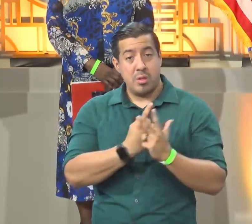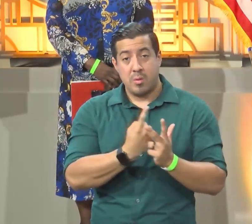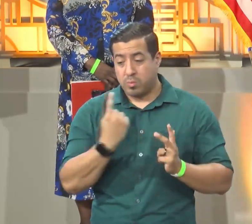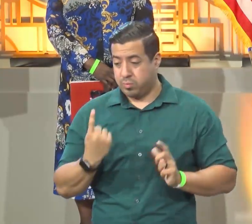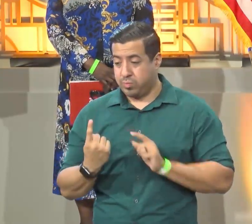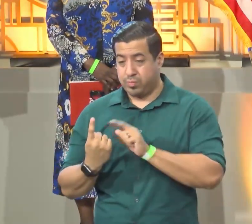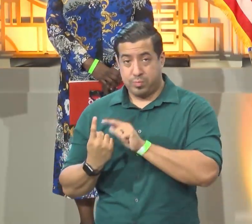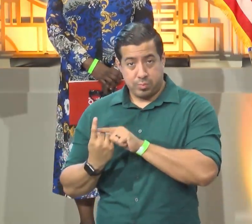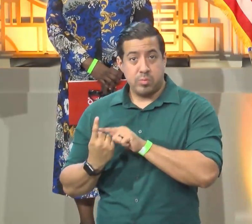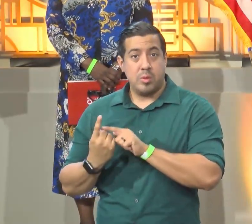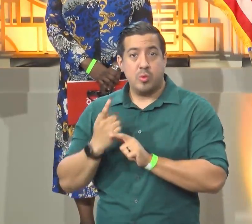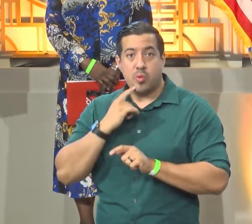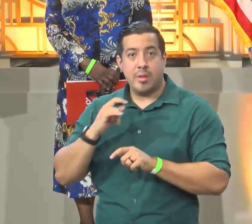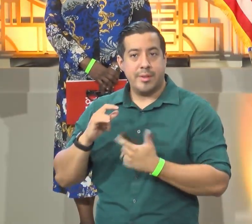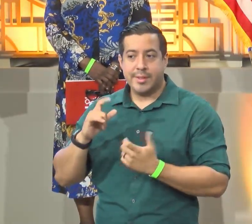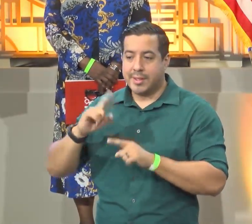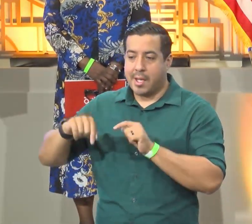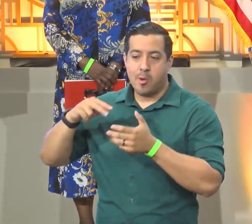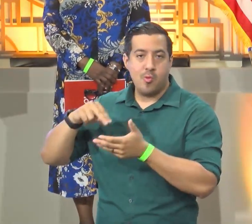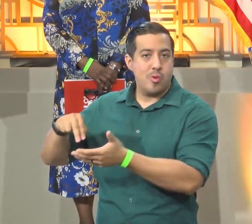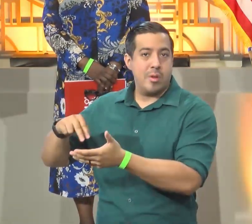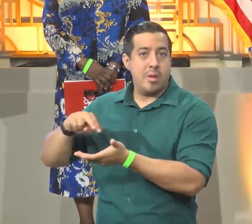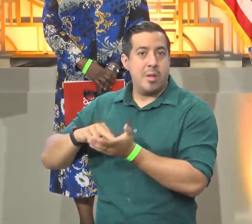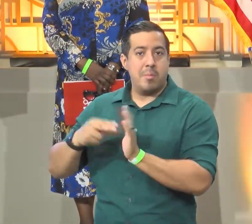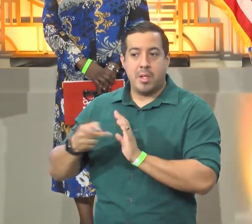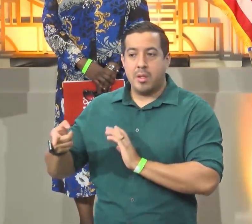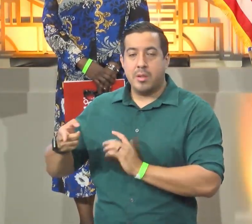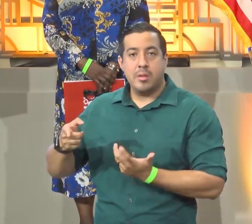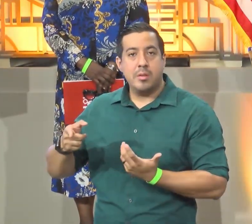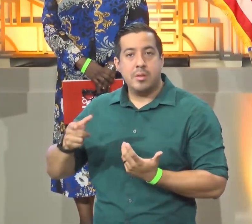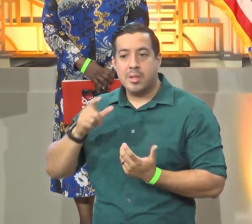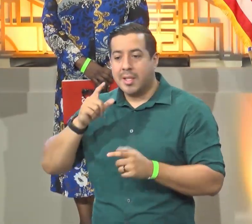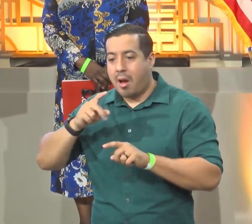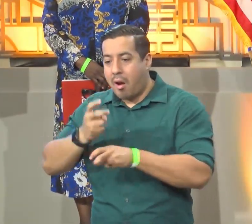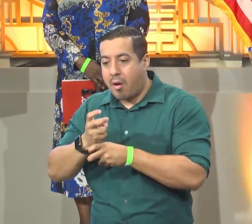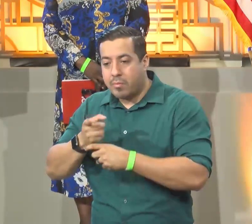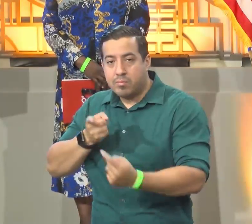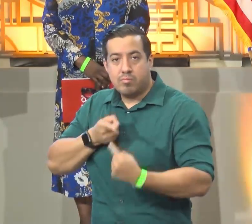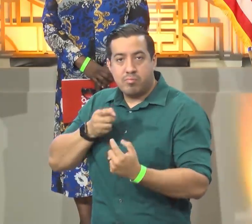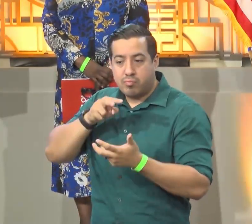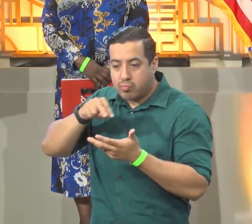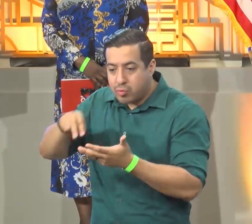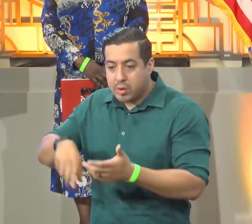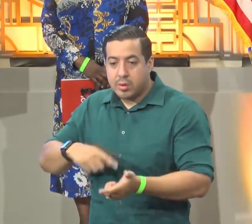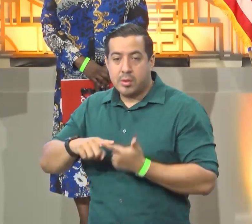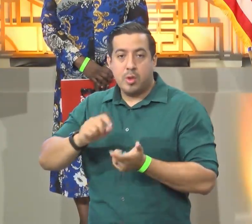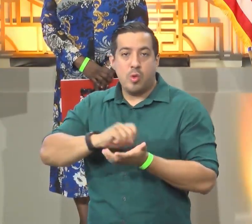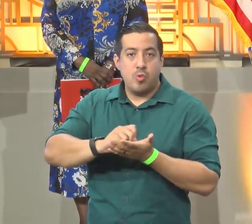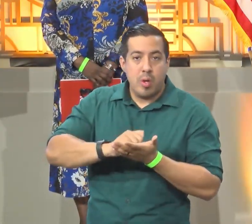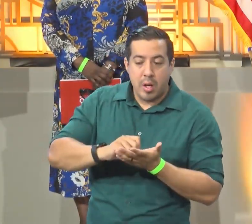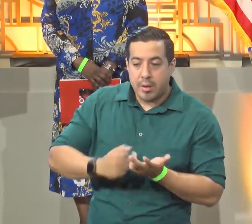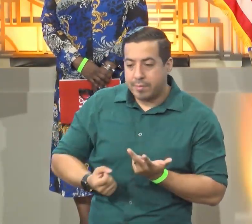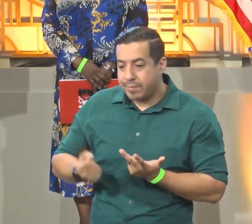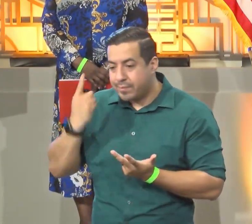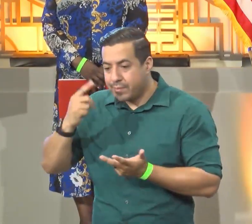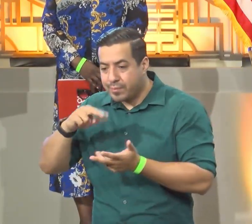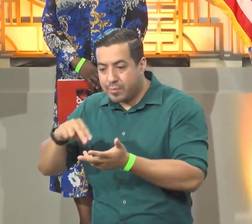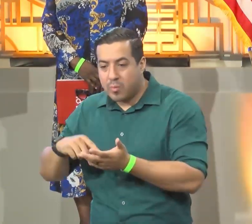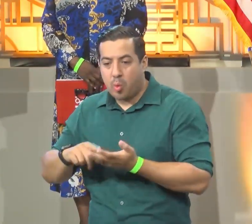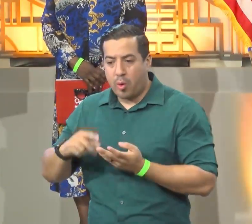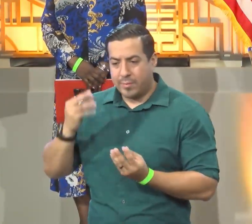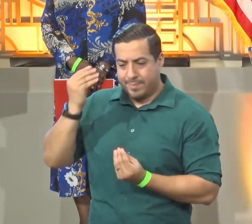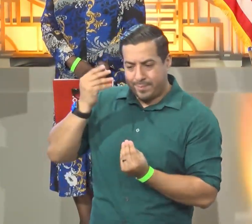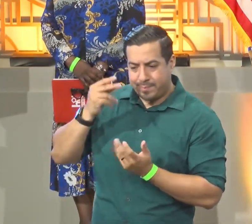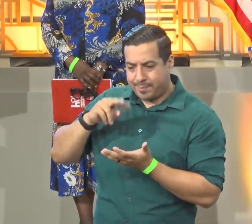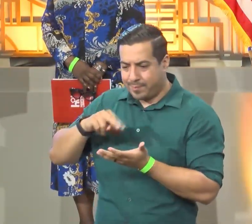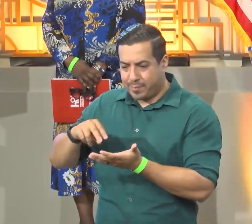Harris County is functionally illiterate, meaning they lack requisite reading, writing, computational, critical thinking, and